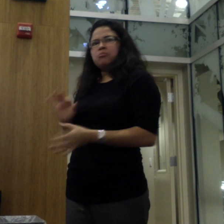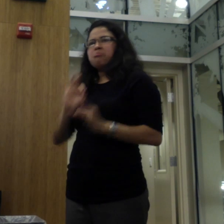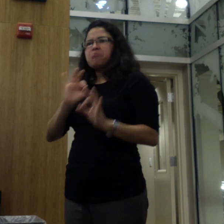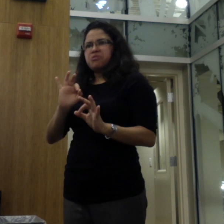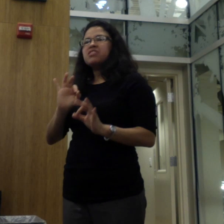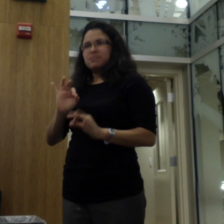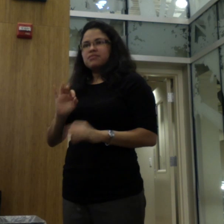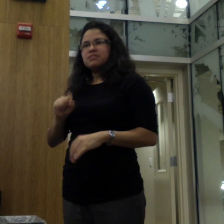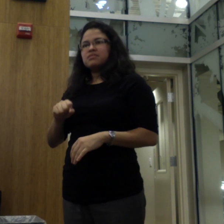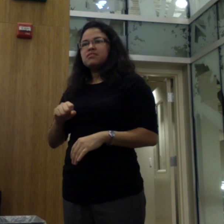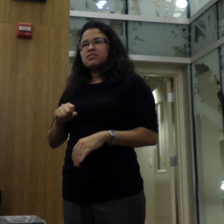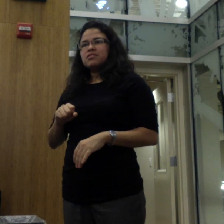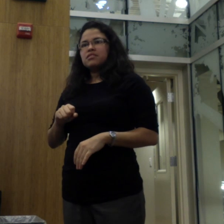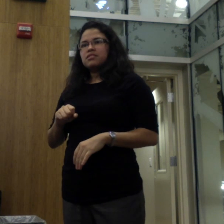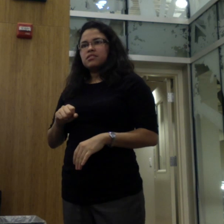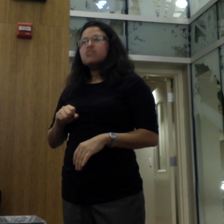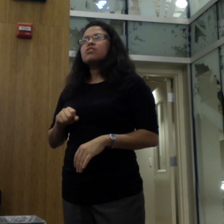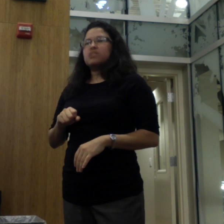shelf.